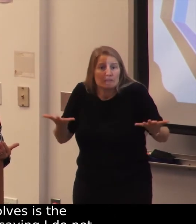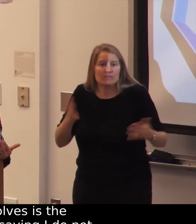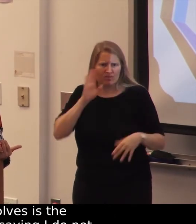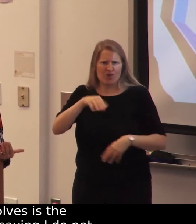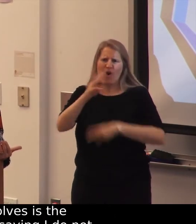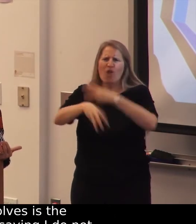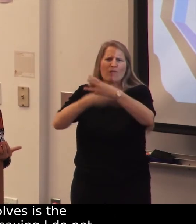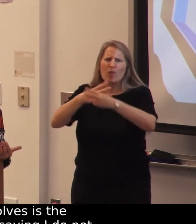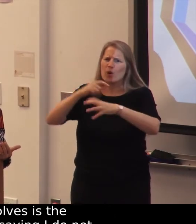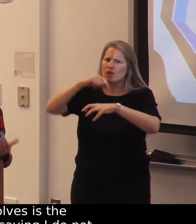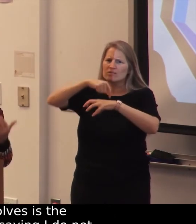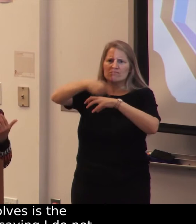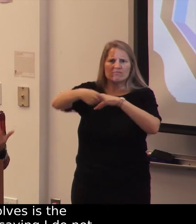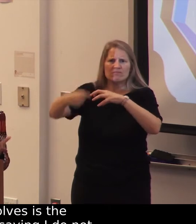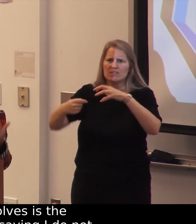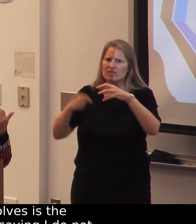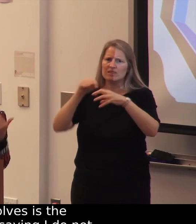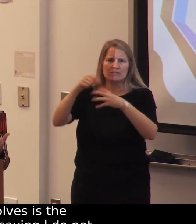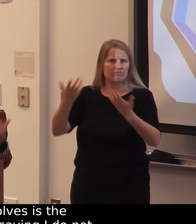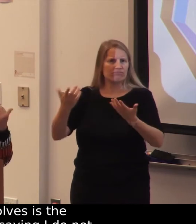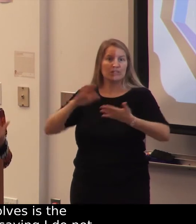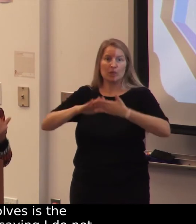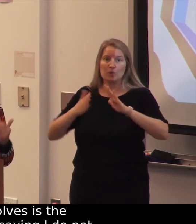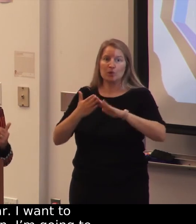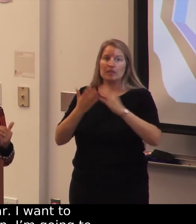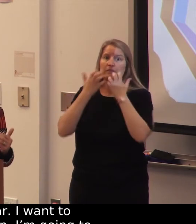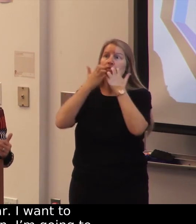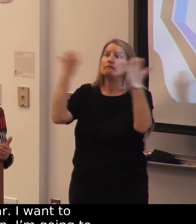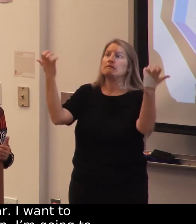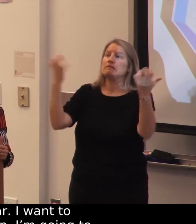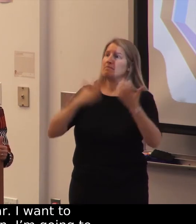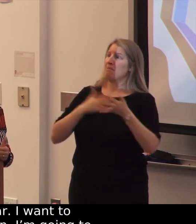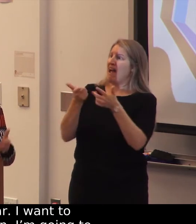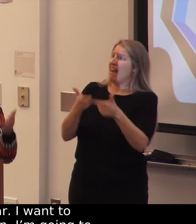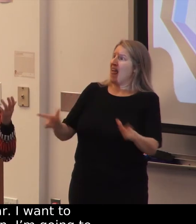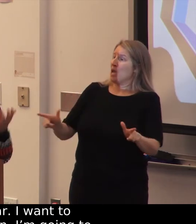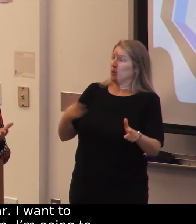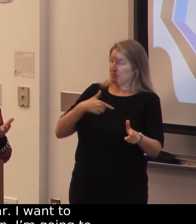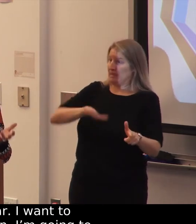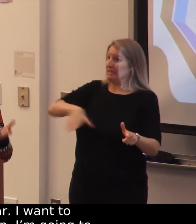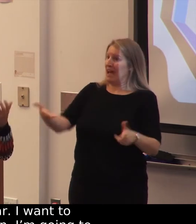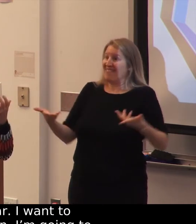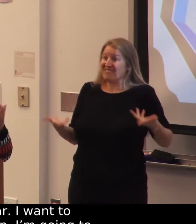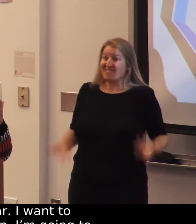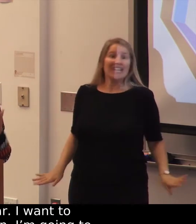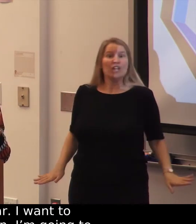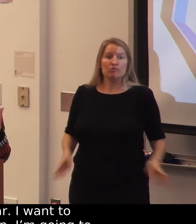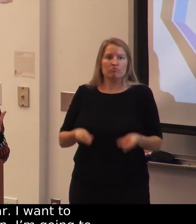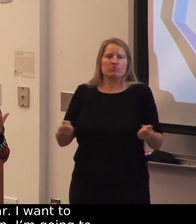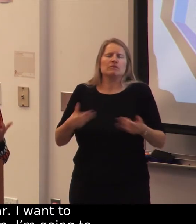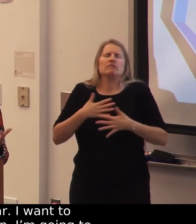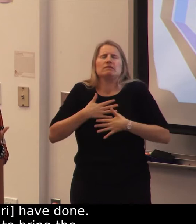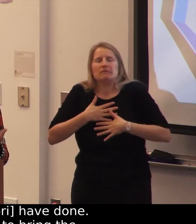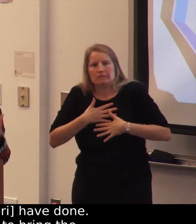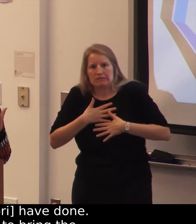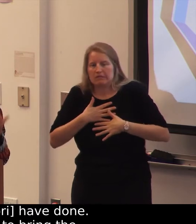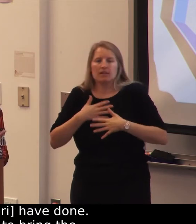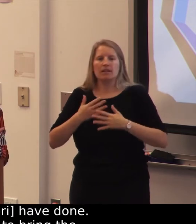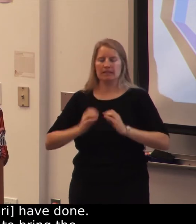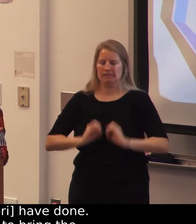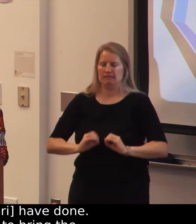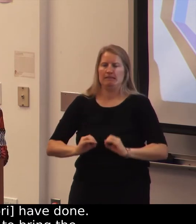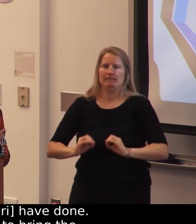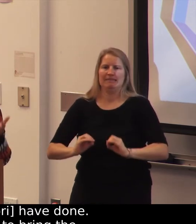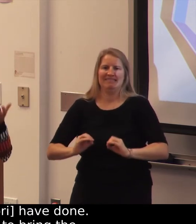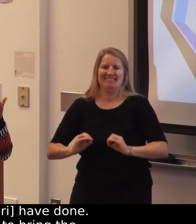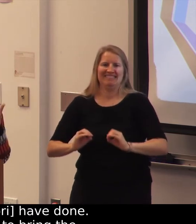world, what this involves is the community is saying, I do not want my language to disappear. I want to make certain I'm going to create a language nest, as the